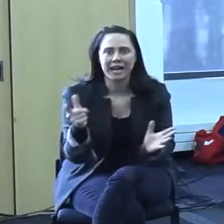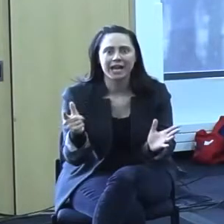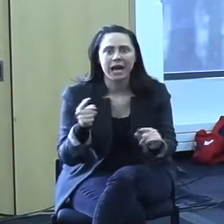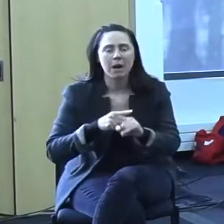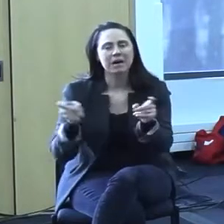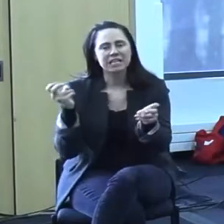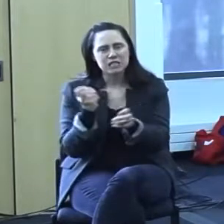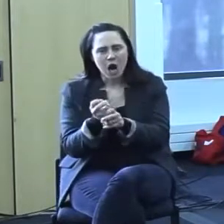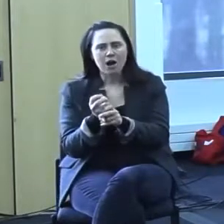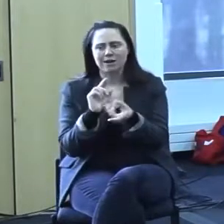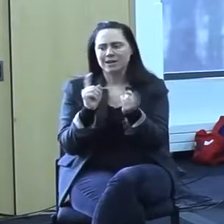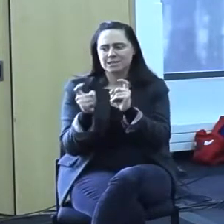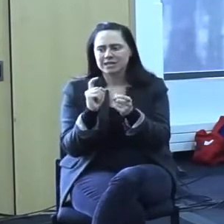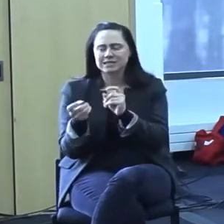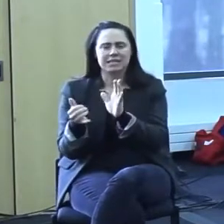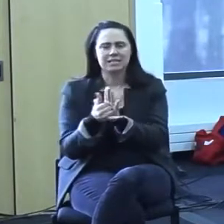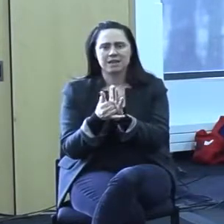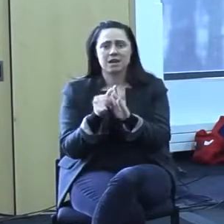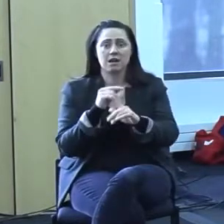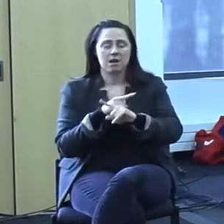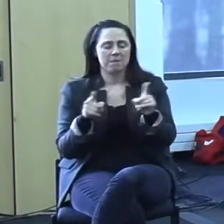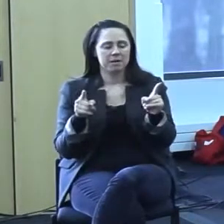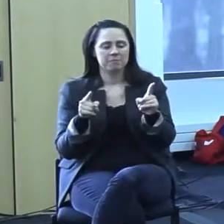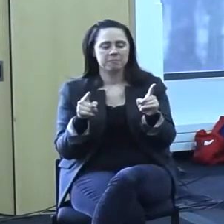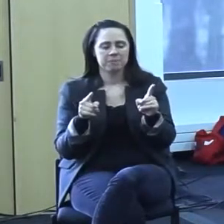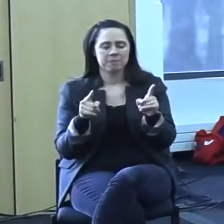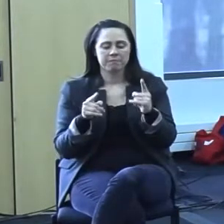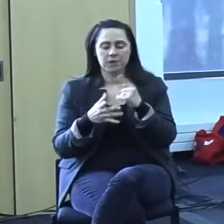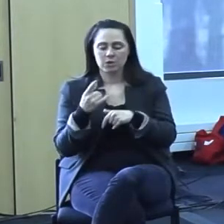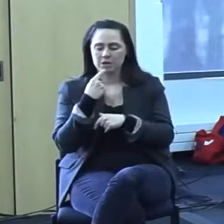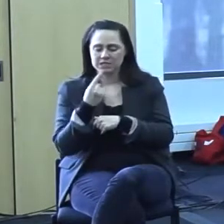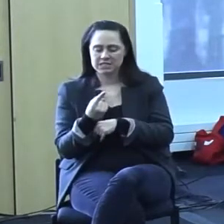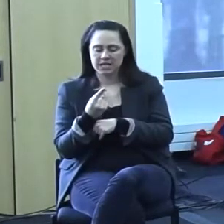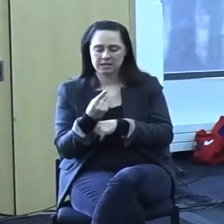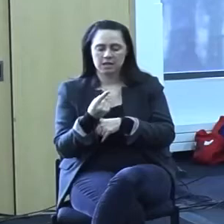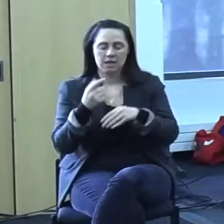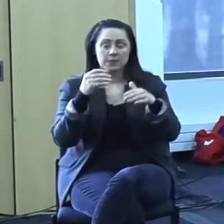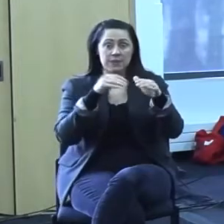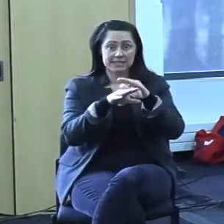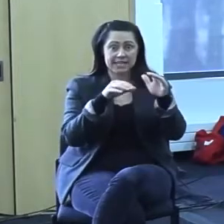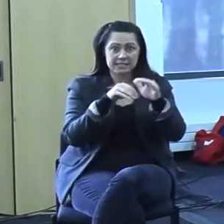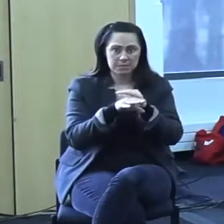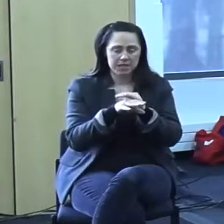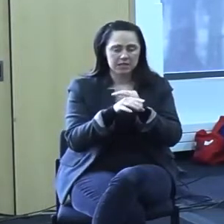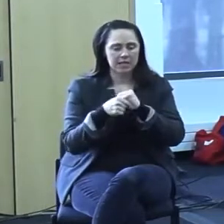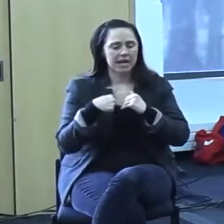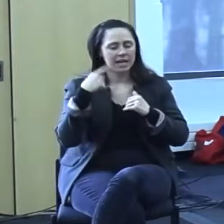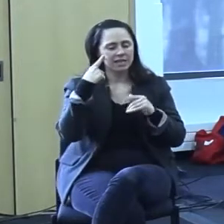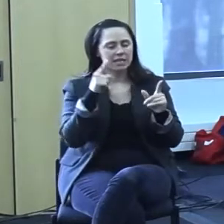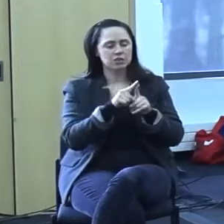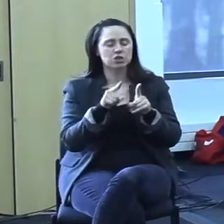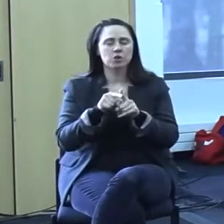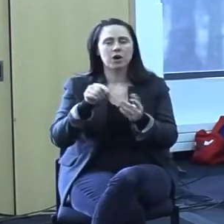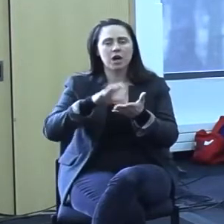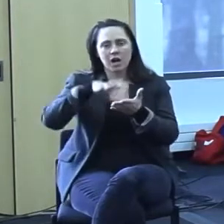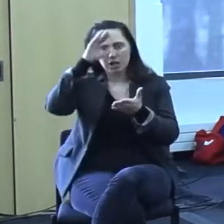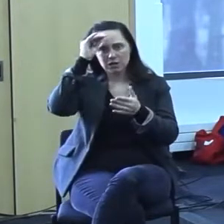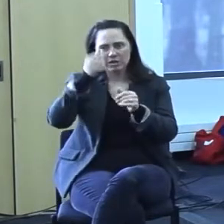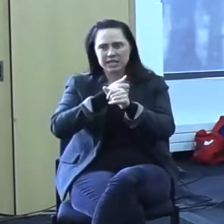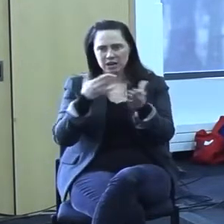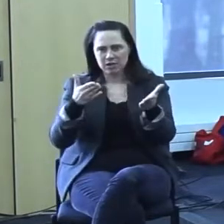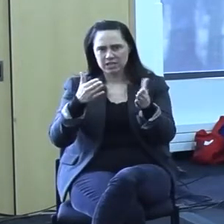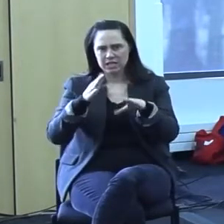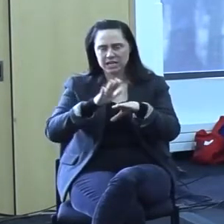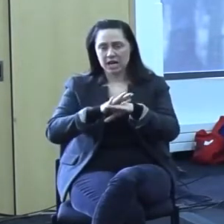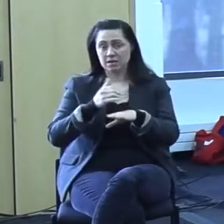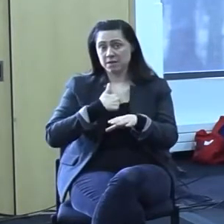it's hard, adjusting to that. But besides, like what I was saying, the accessibility, I think too, like learning everything on my